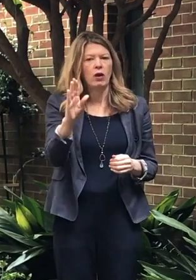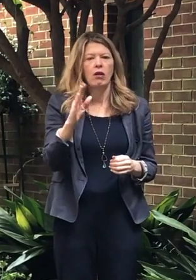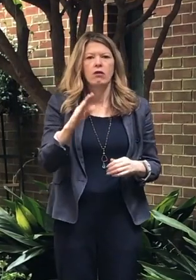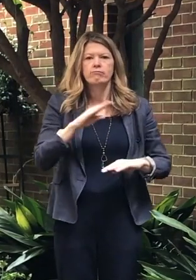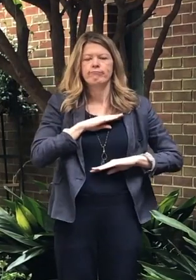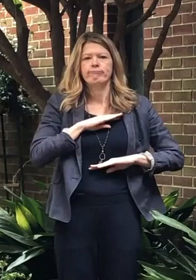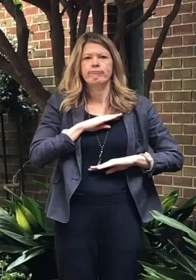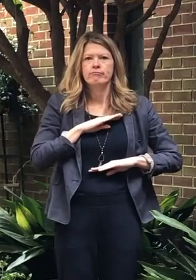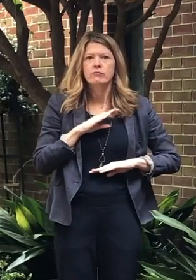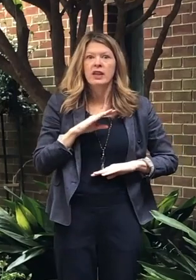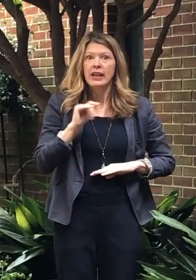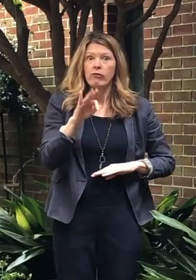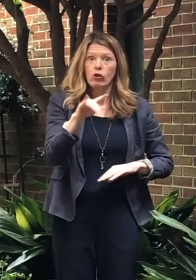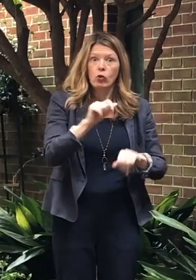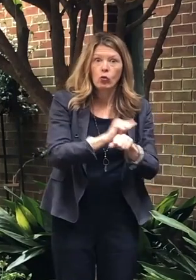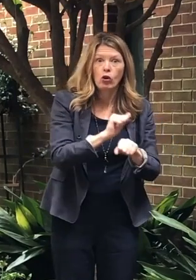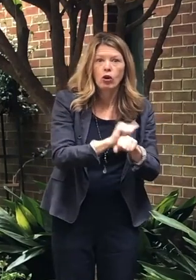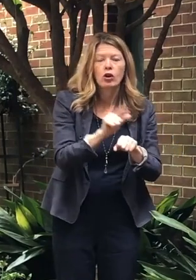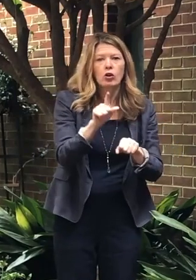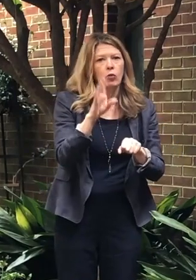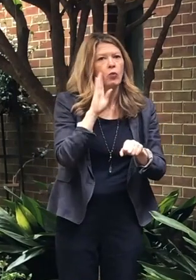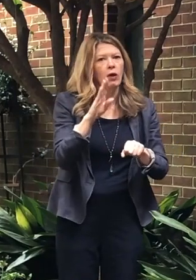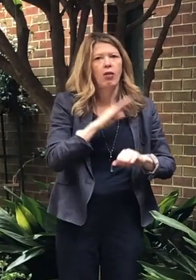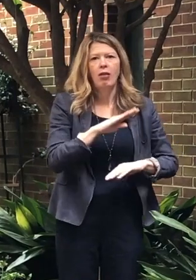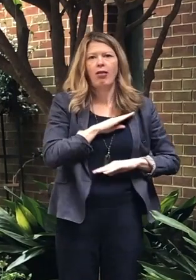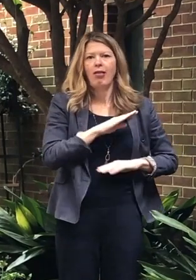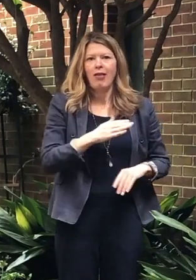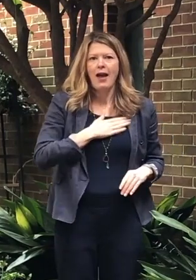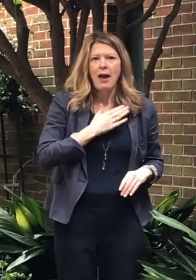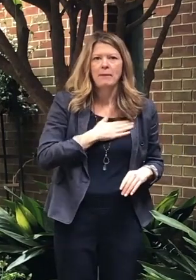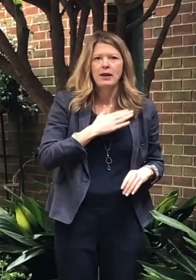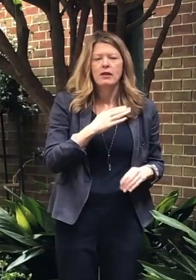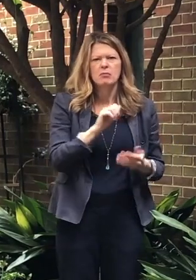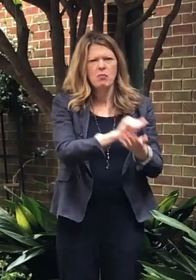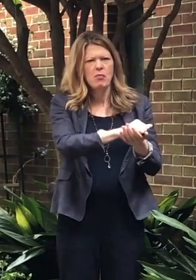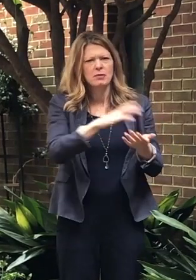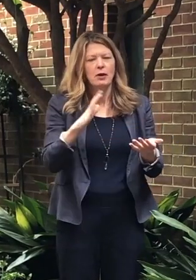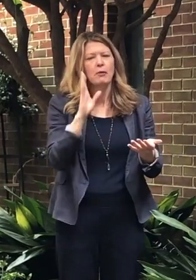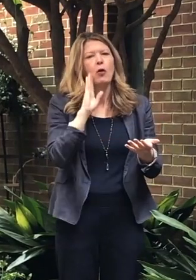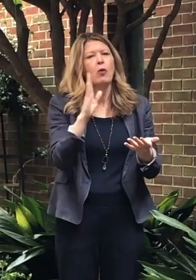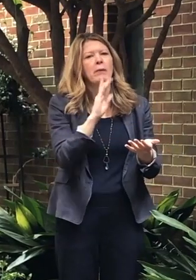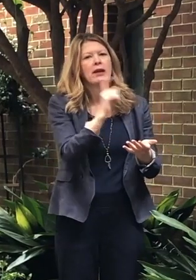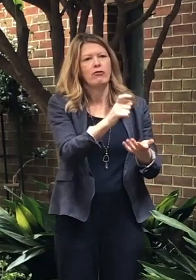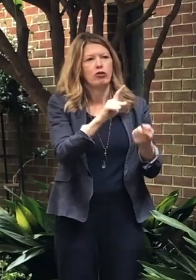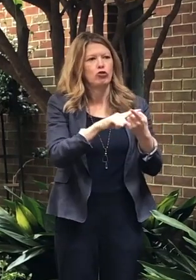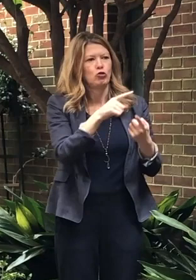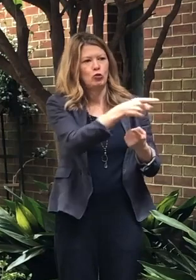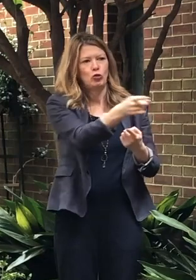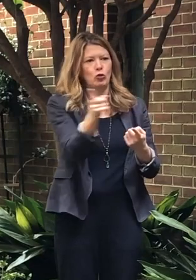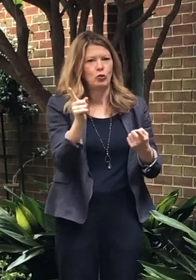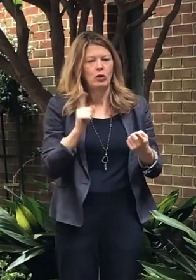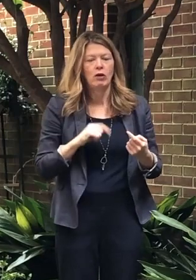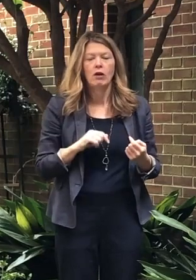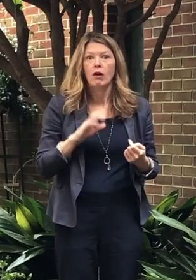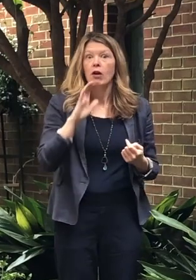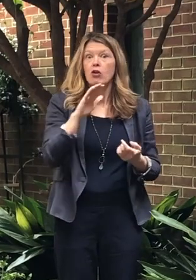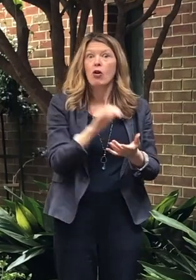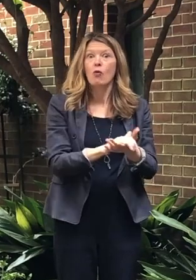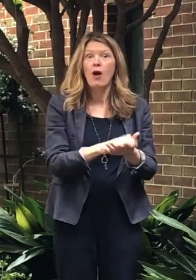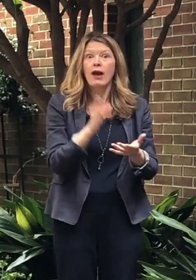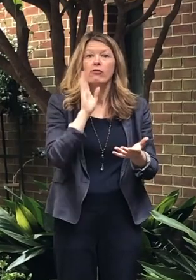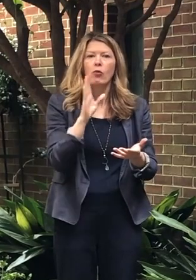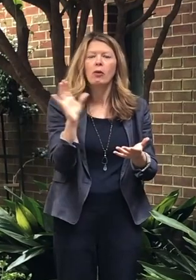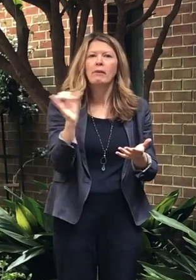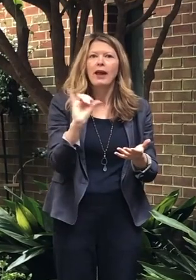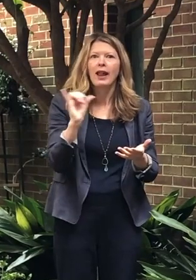of your labor. Happiness and prosperity shall be yours. Your wife shall be